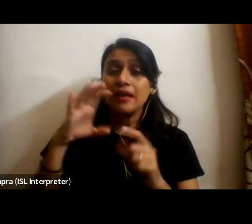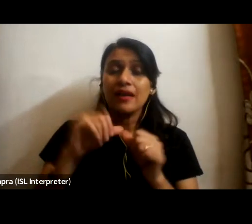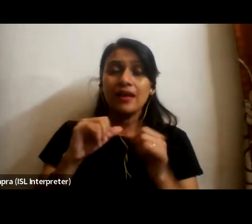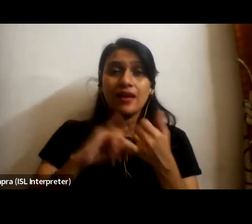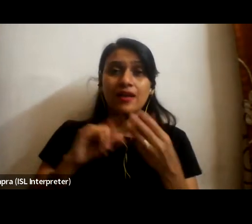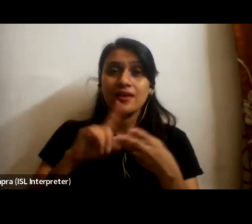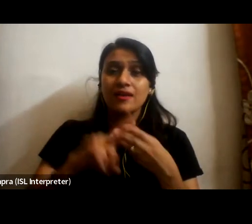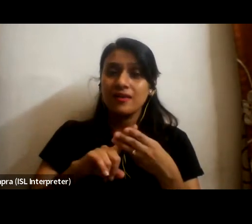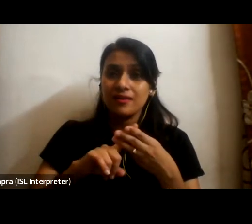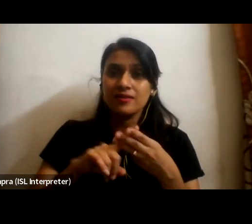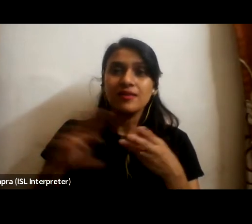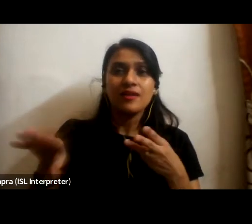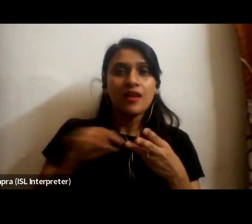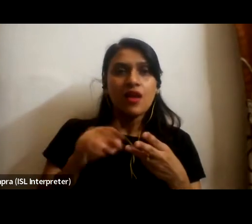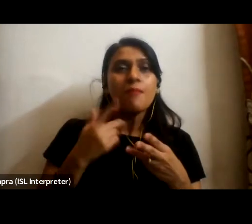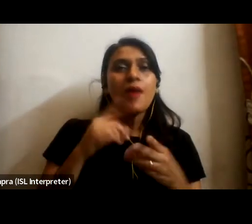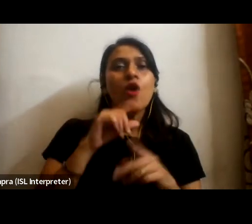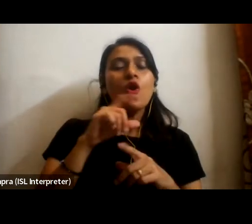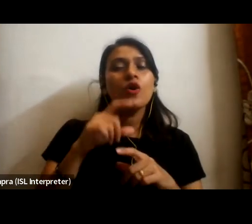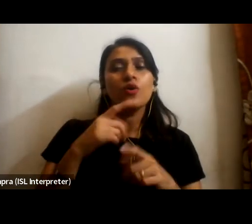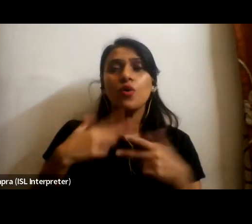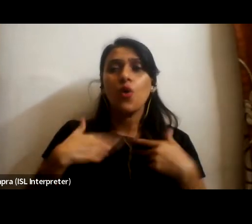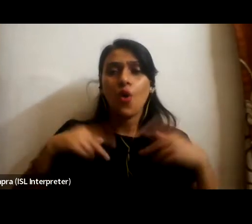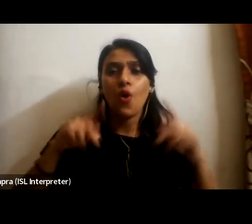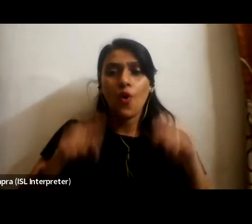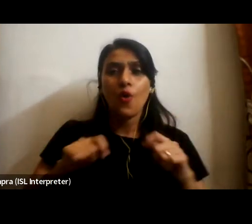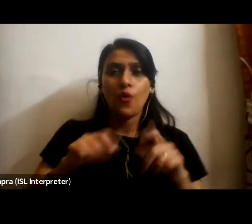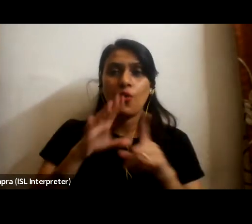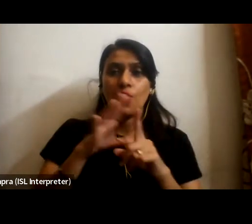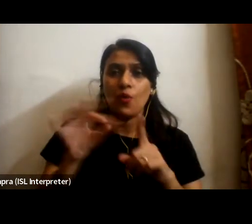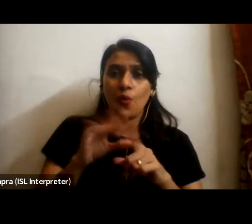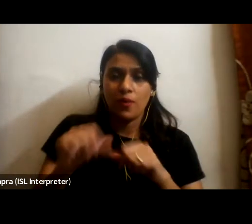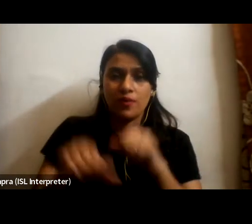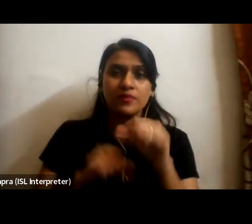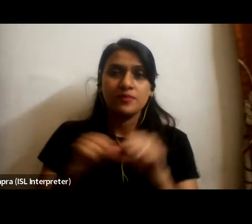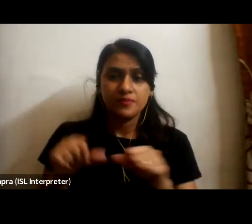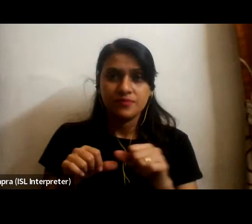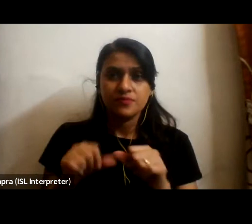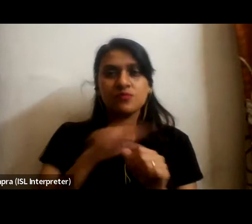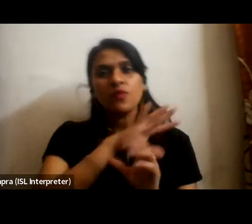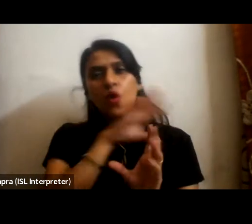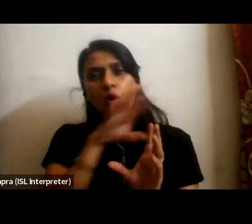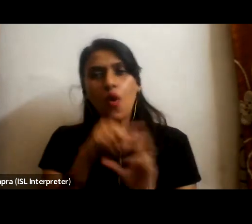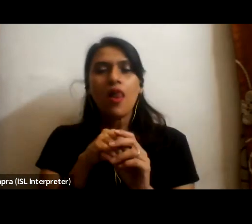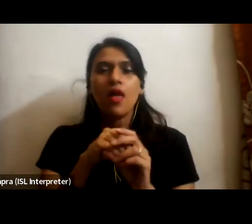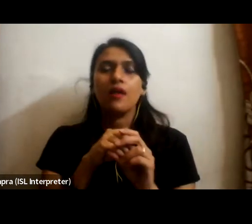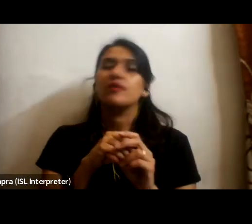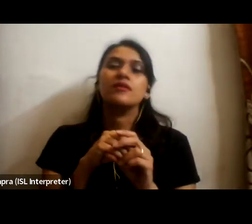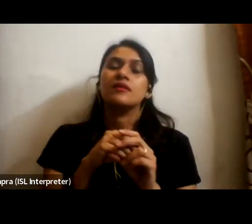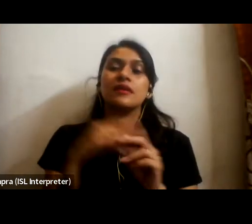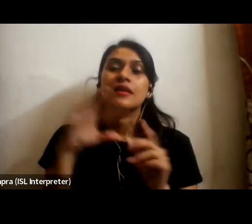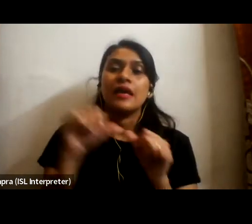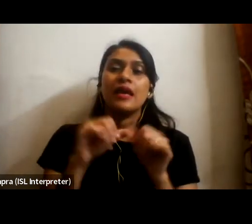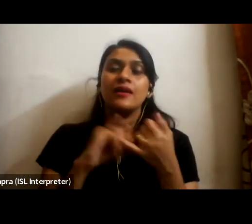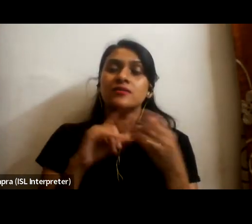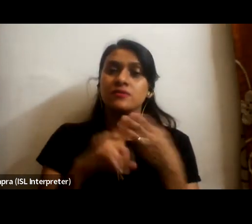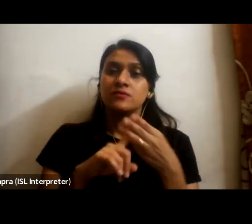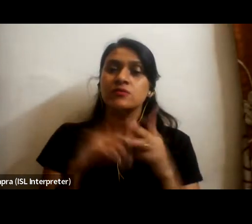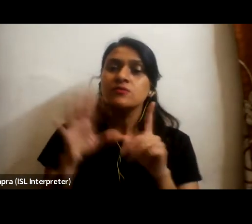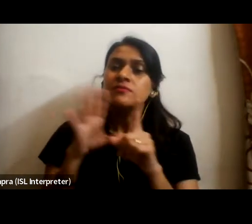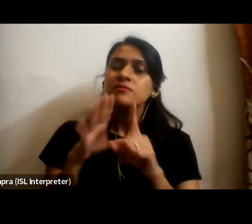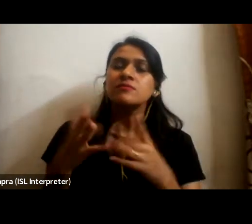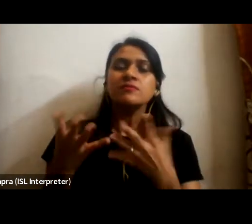look at what the court is doing, we found that of all the cases that the court takes, it reverses only